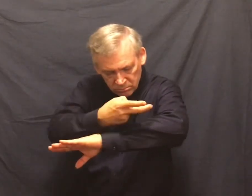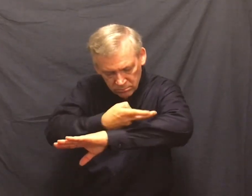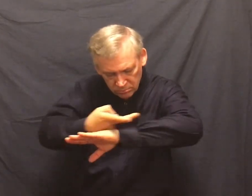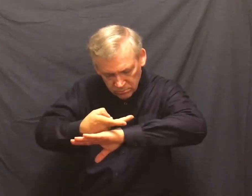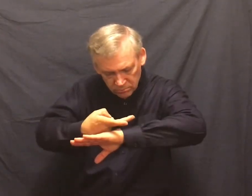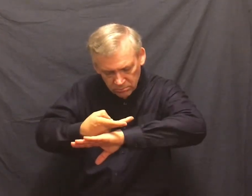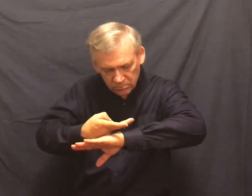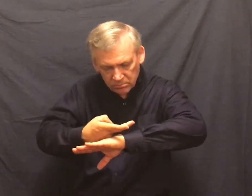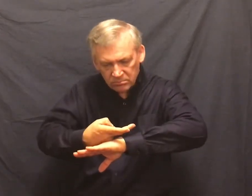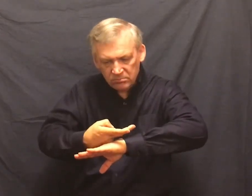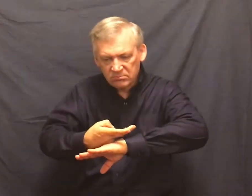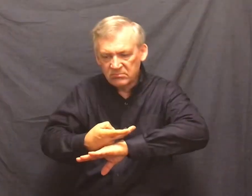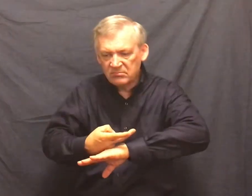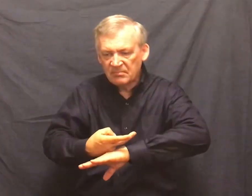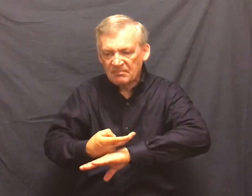Got him, by goodness.